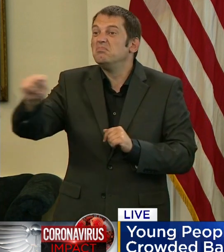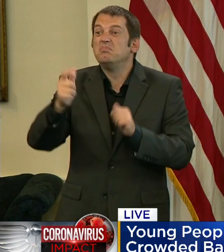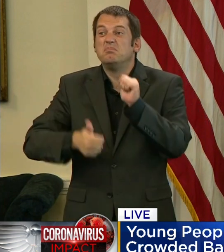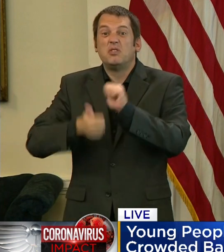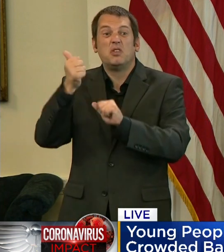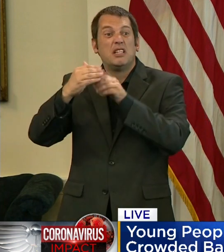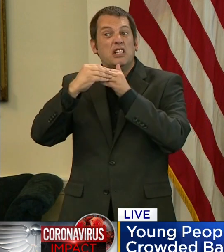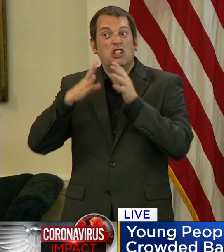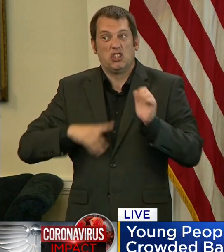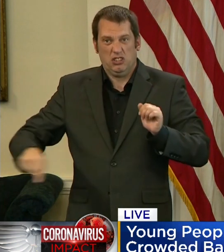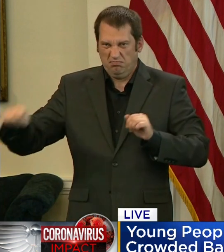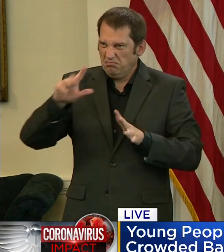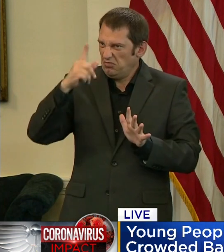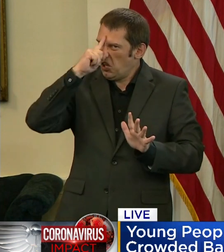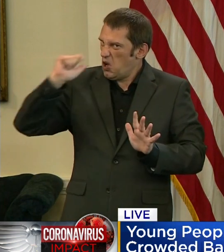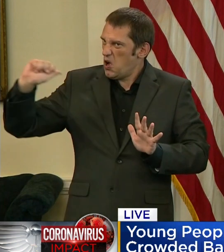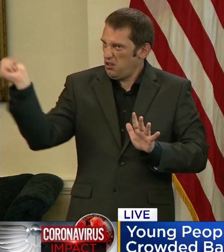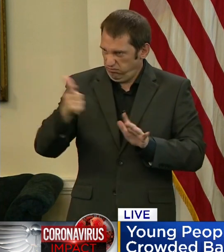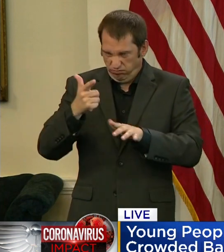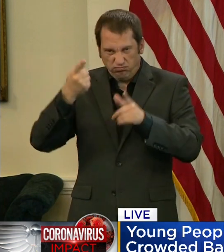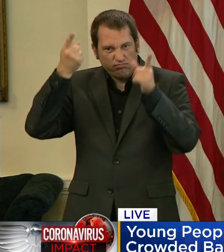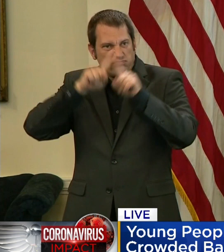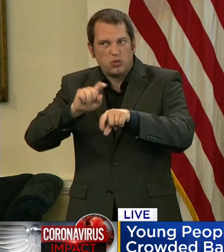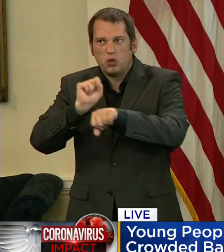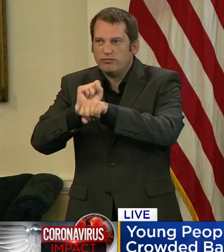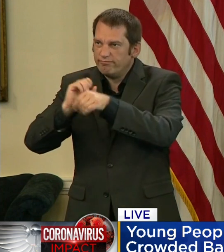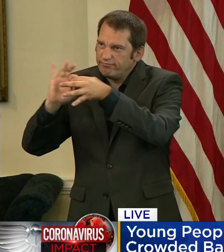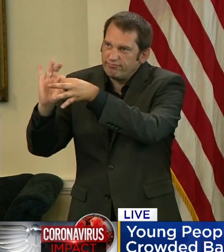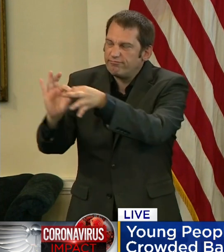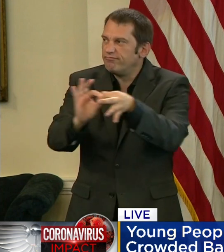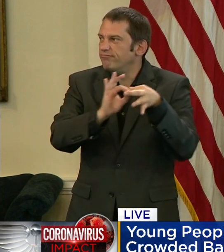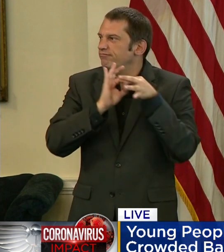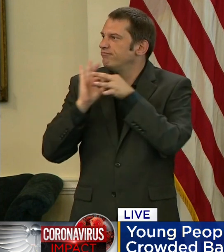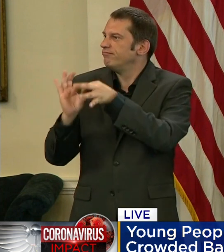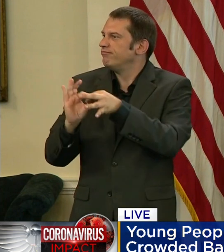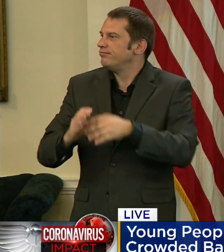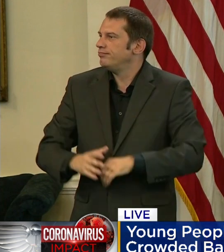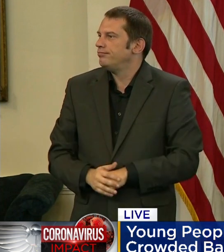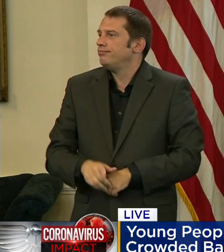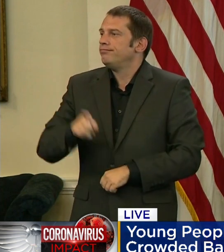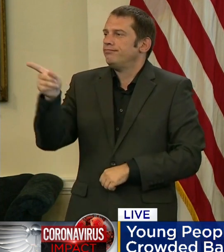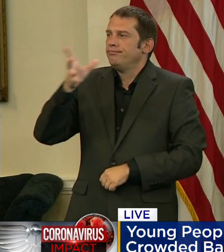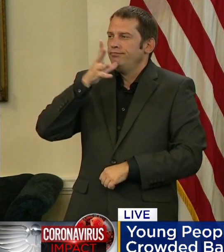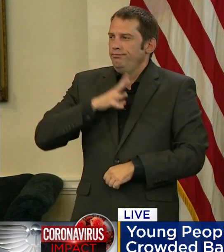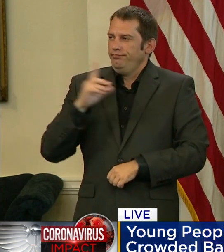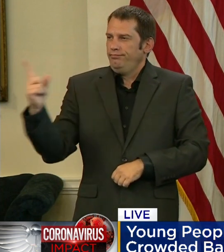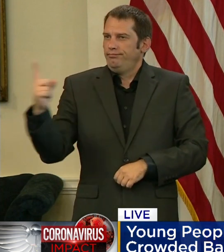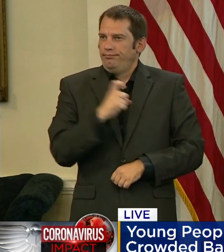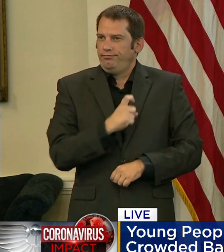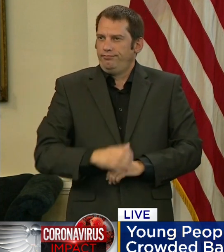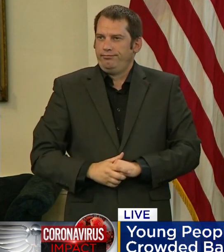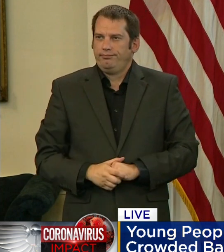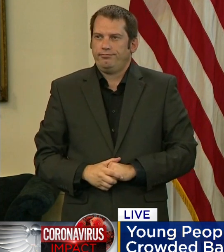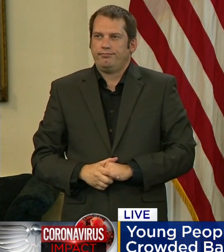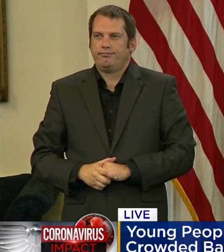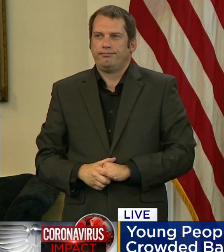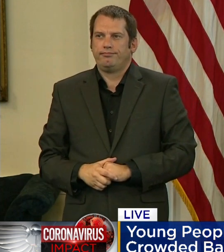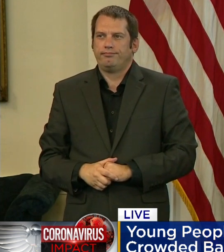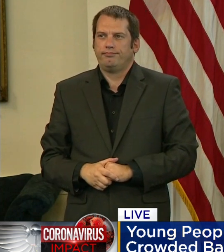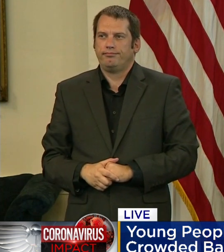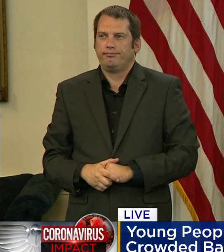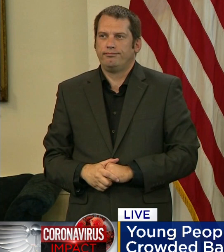going to be working together. Governor, what role will the state police have in compliance with